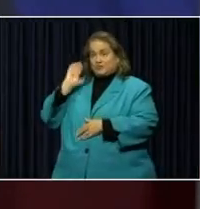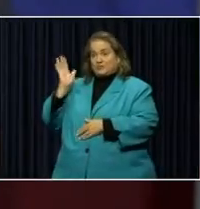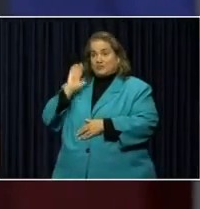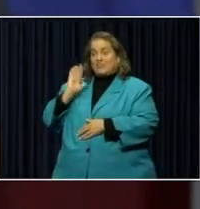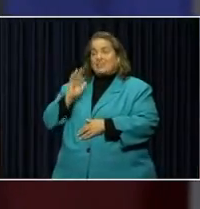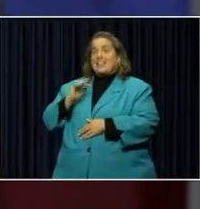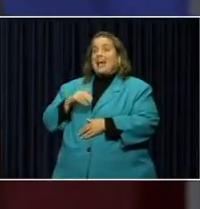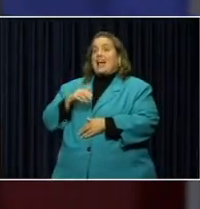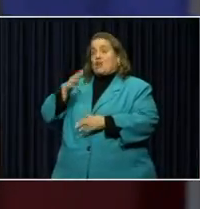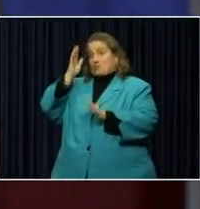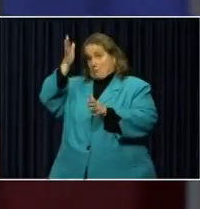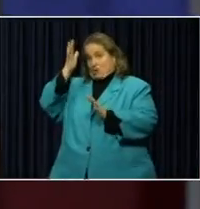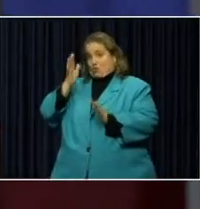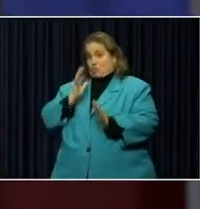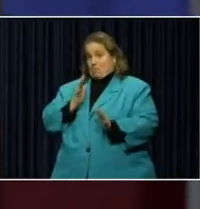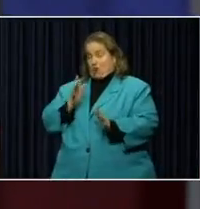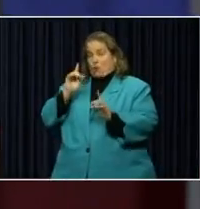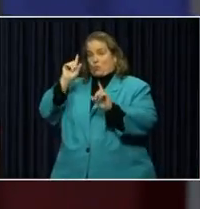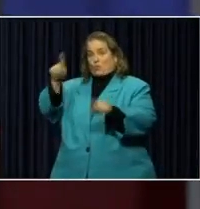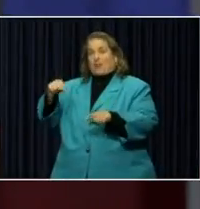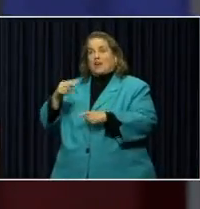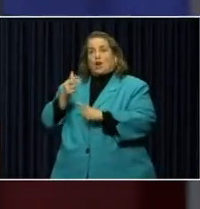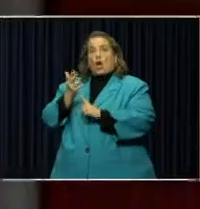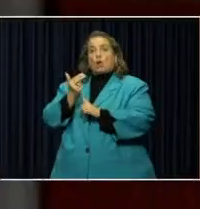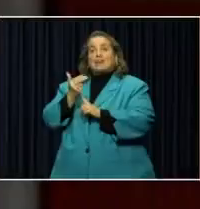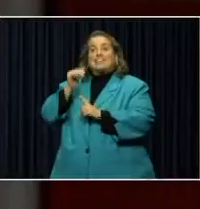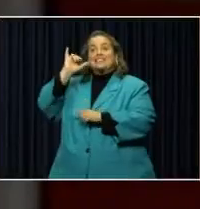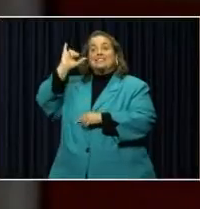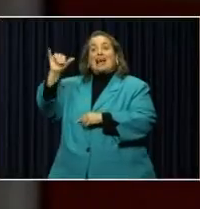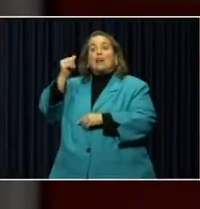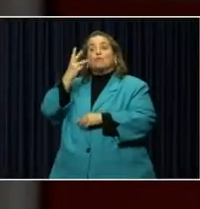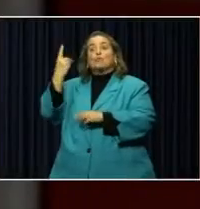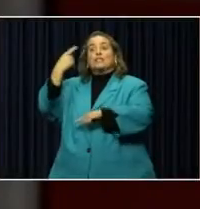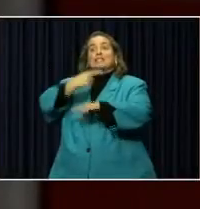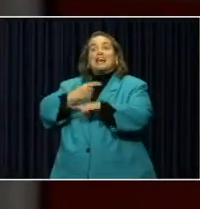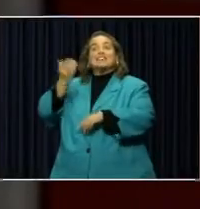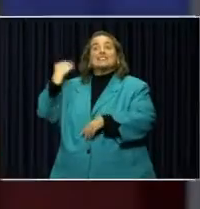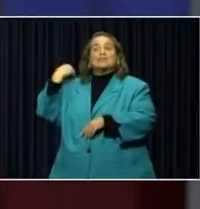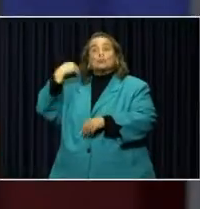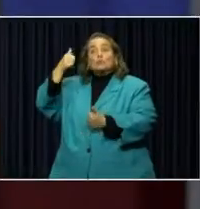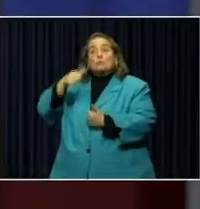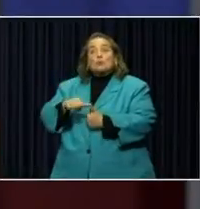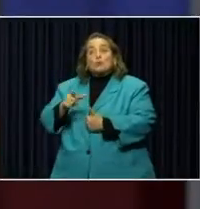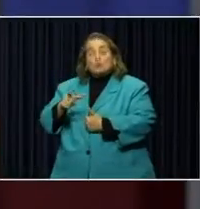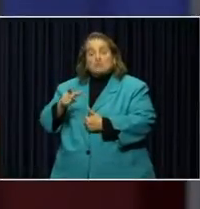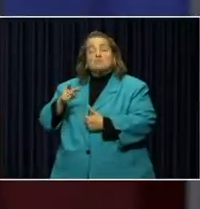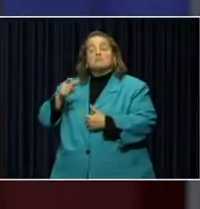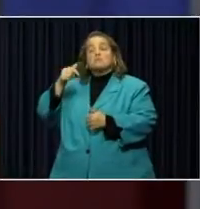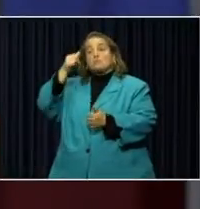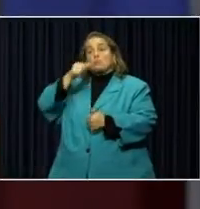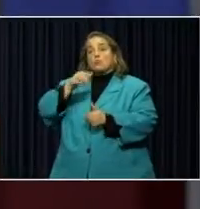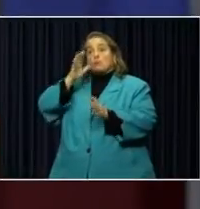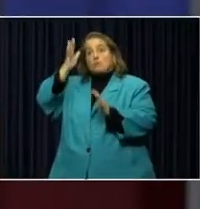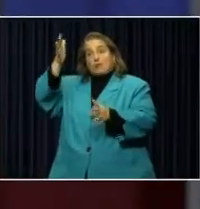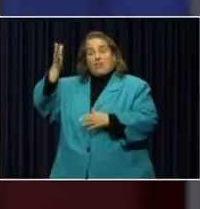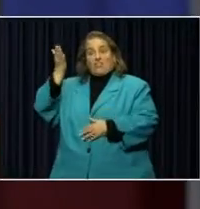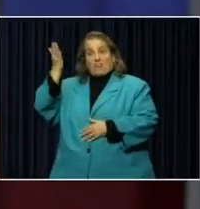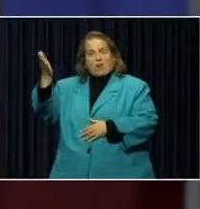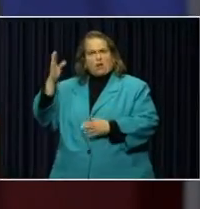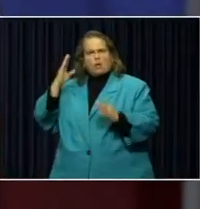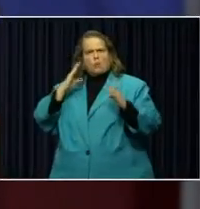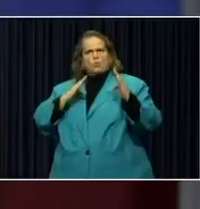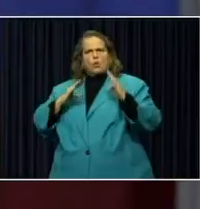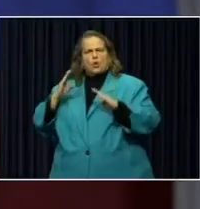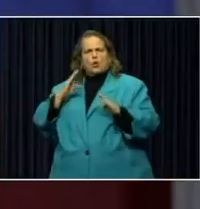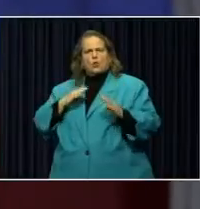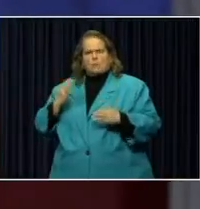went recently to a hotel and stayed for a few days? So while they were there, they got a little worried that maybe